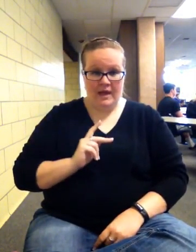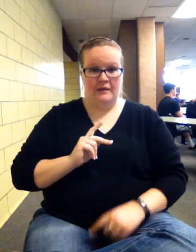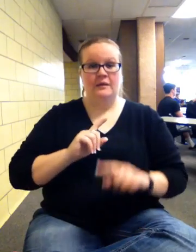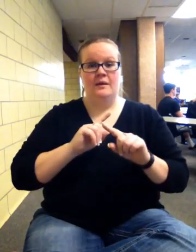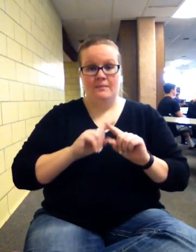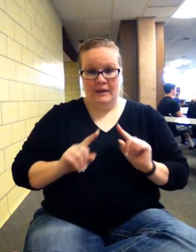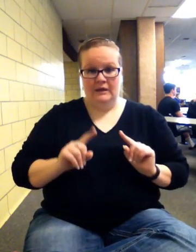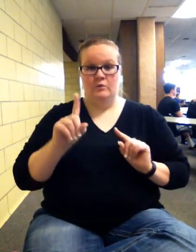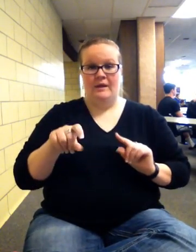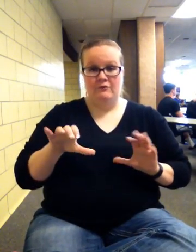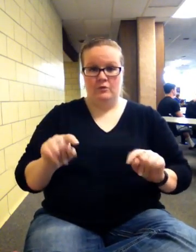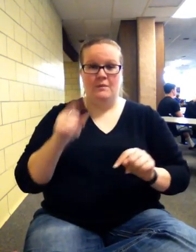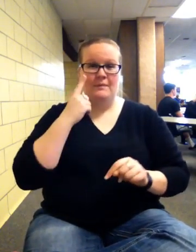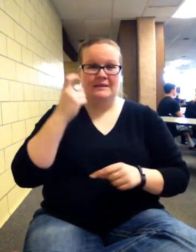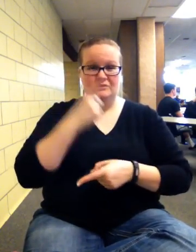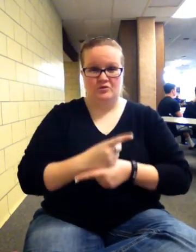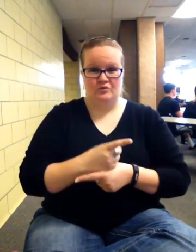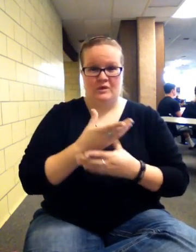because it's the right thing to do, keeping people safe.